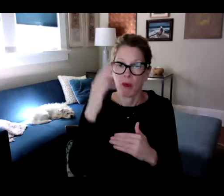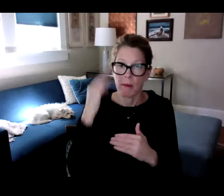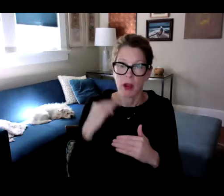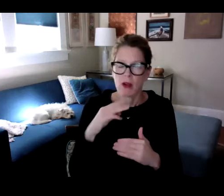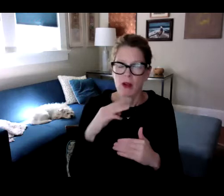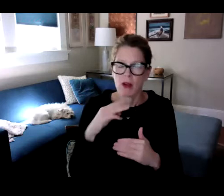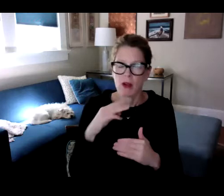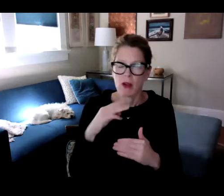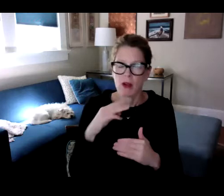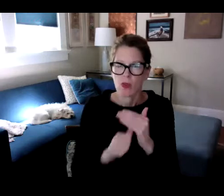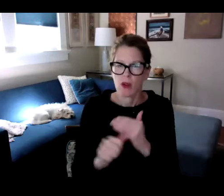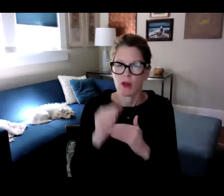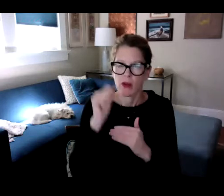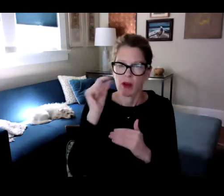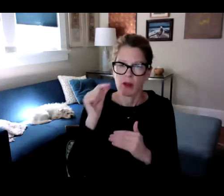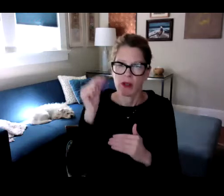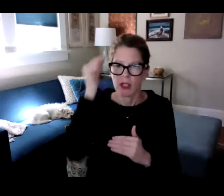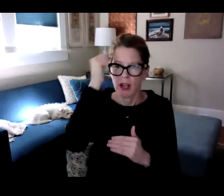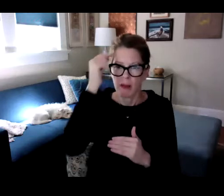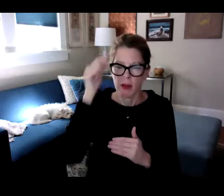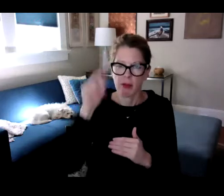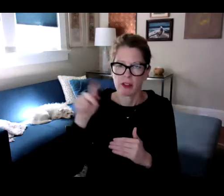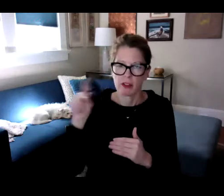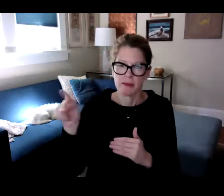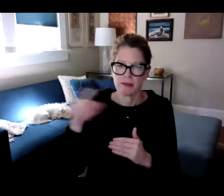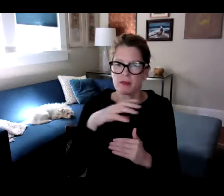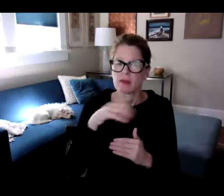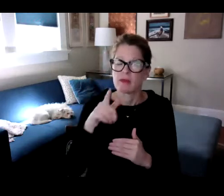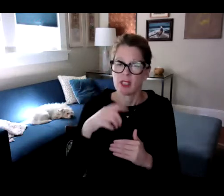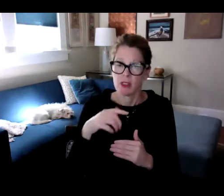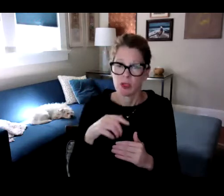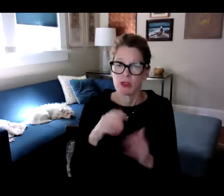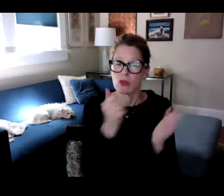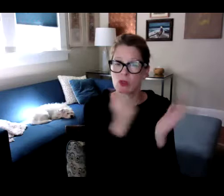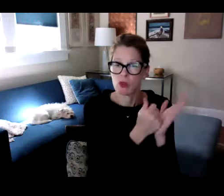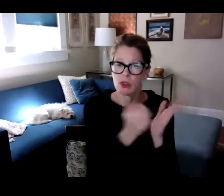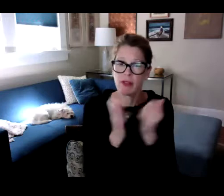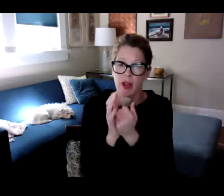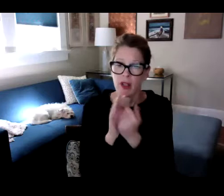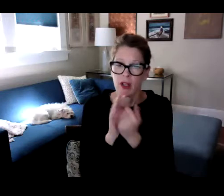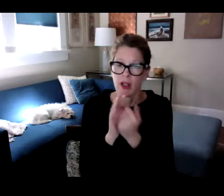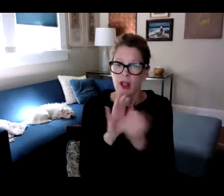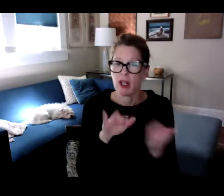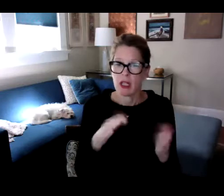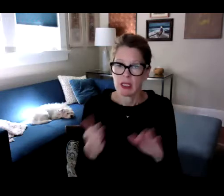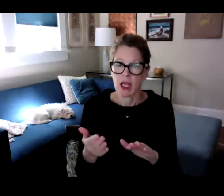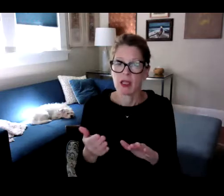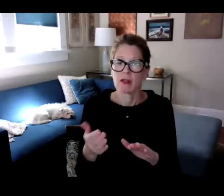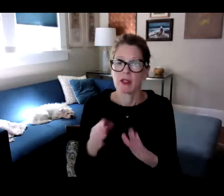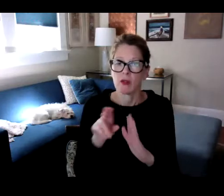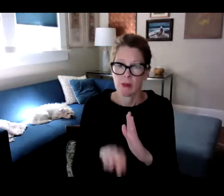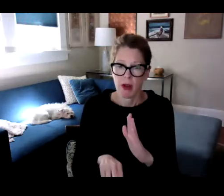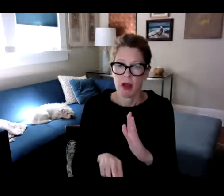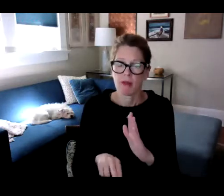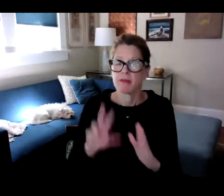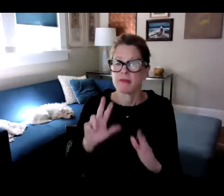under Pontius Pilate, was crucified, died, and was buried. He descended to the dead. On the third day,